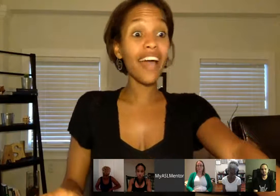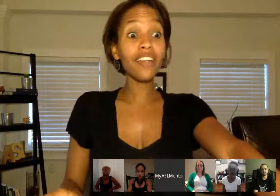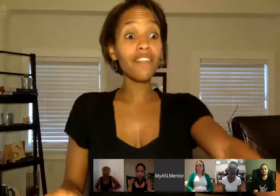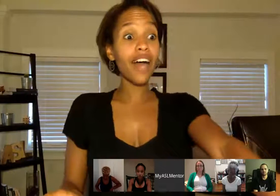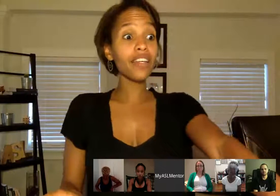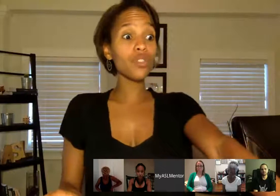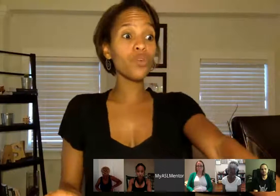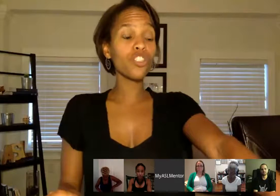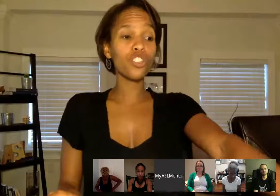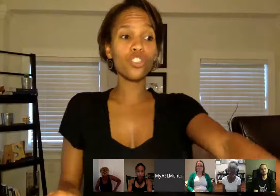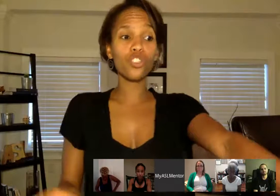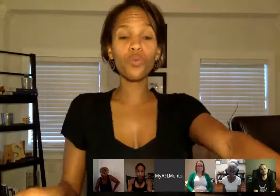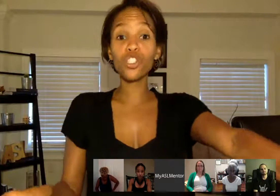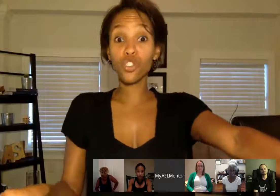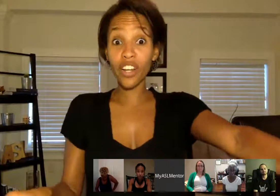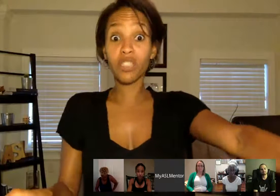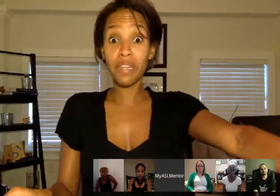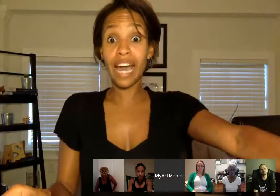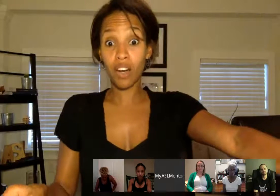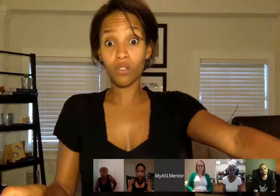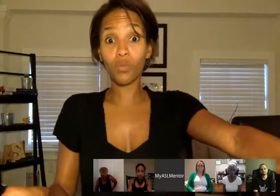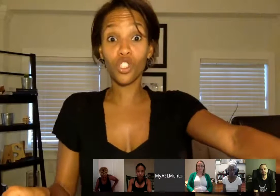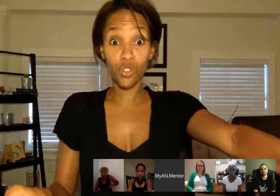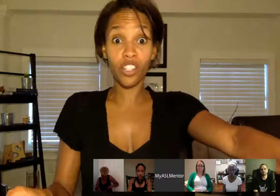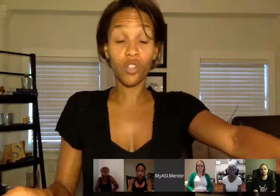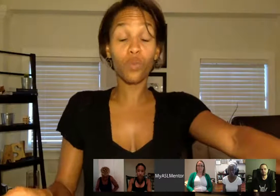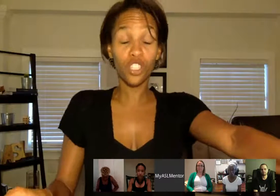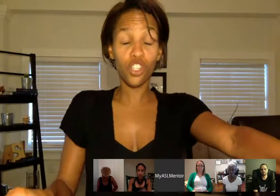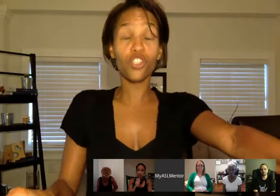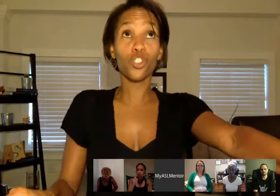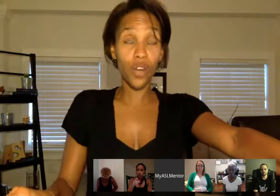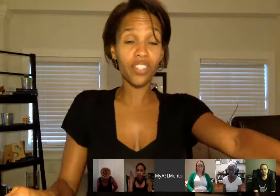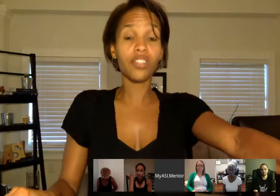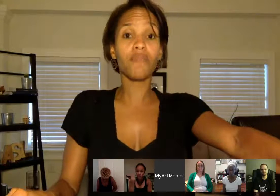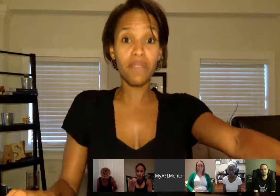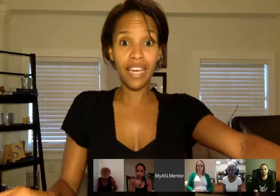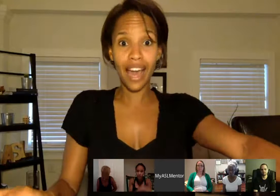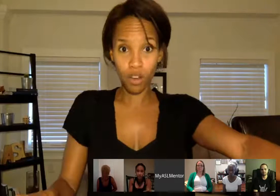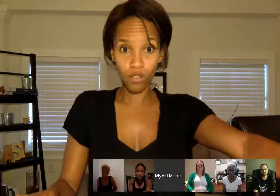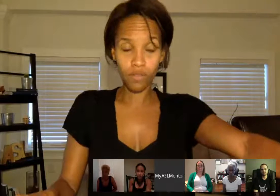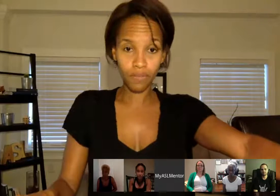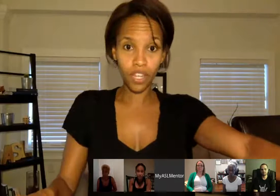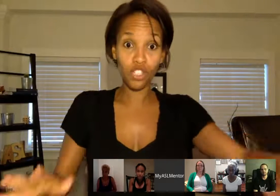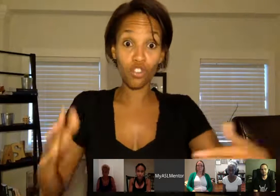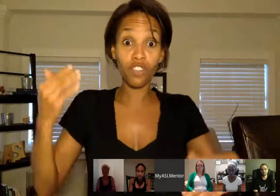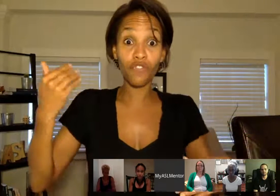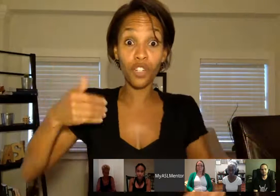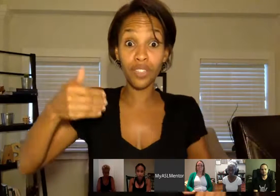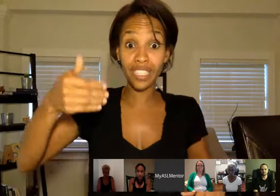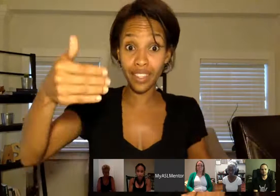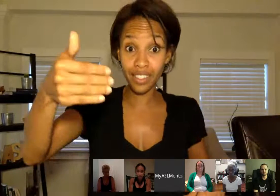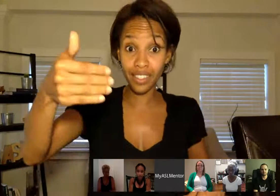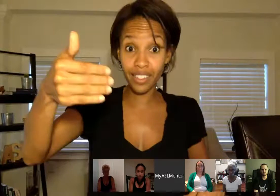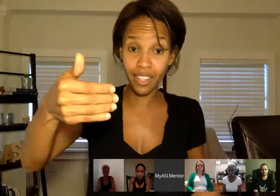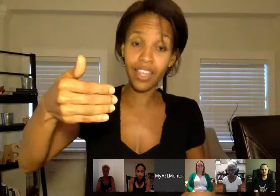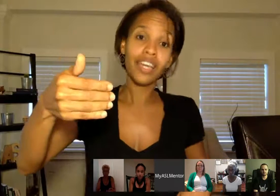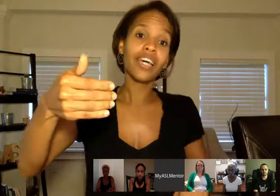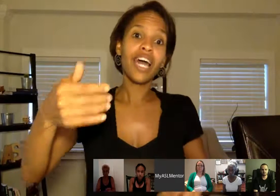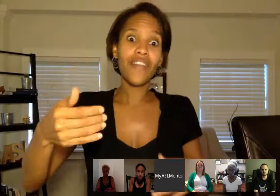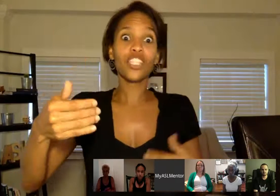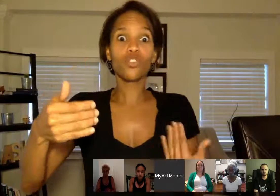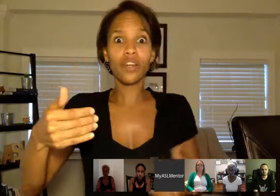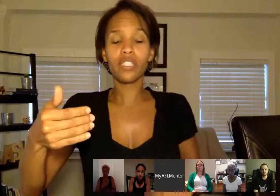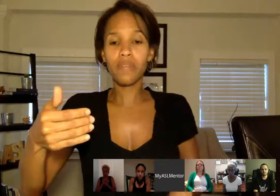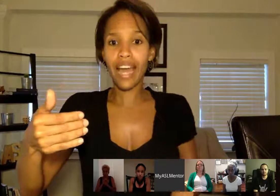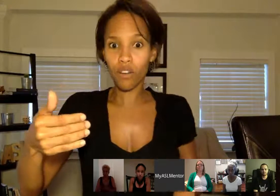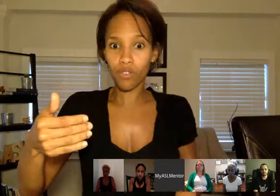And the end of that is which stressed me out, which stressed me out. Okay, so she frequently said this thing, and